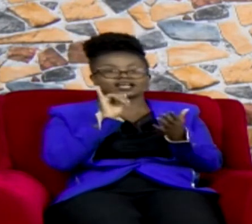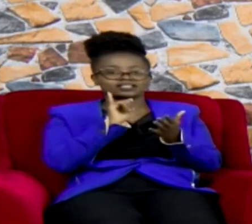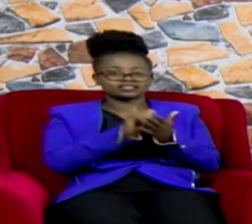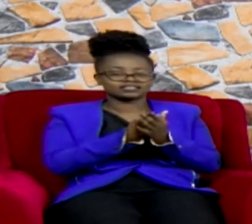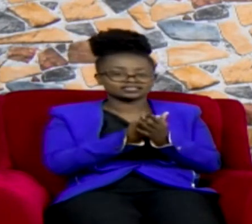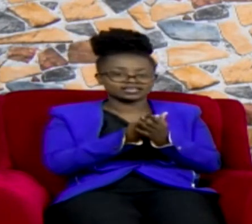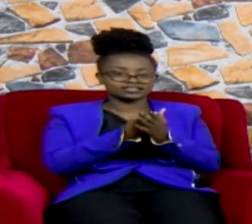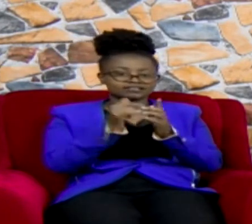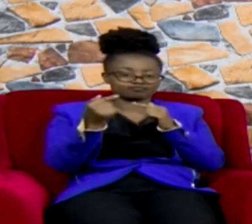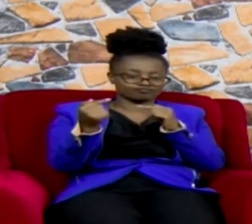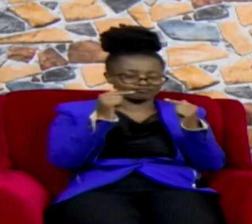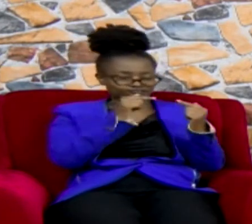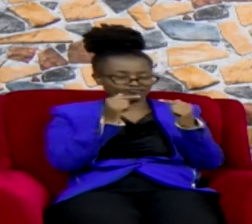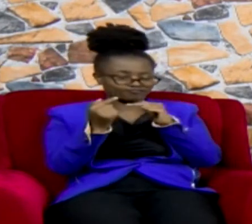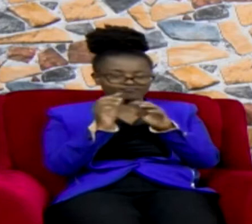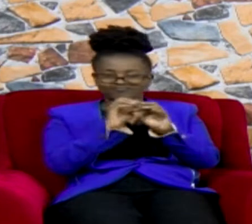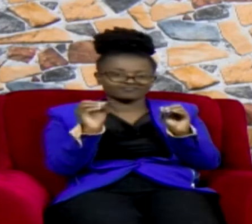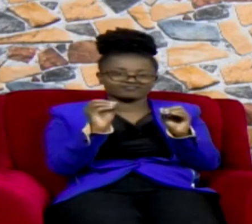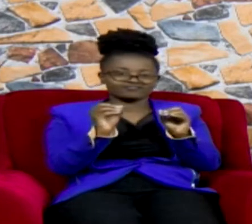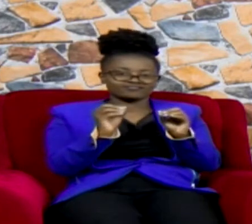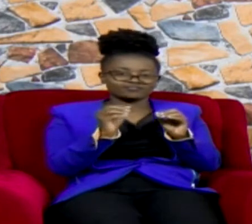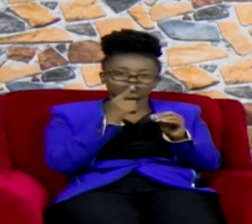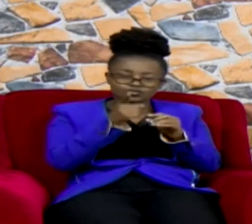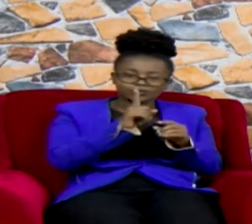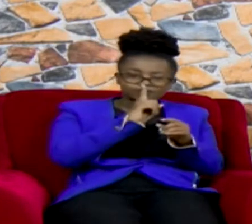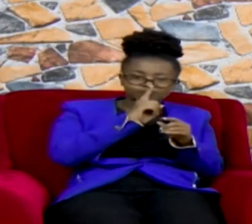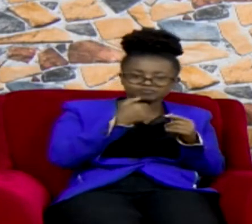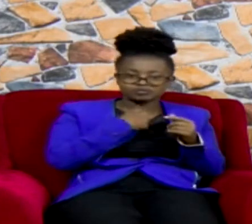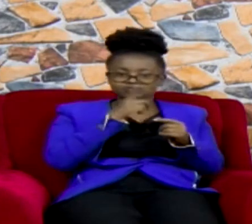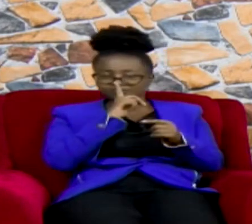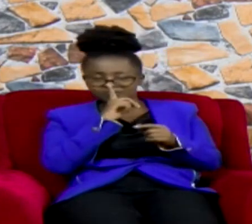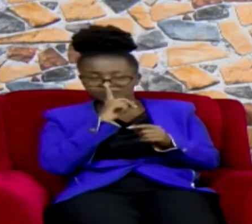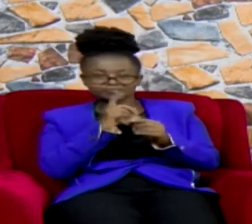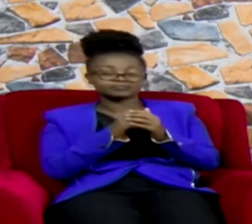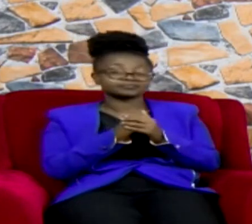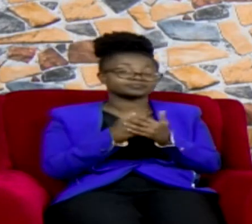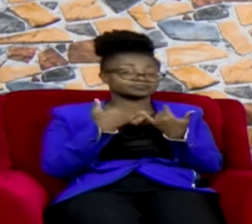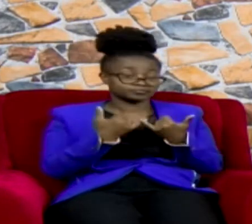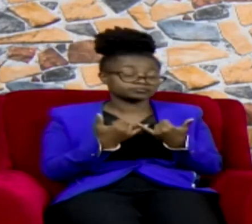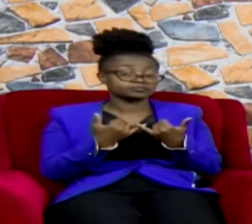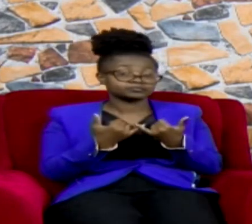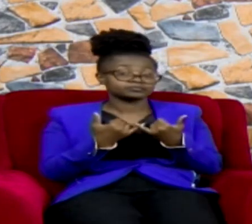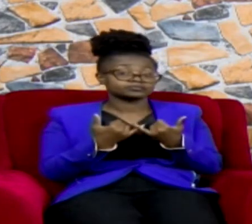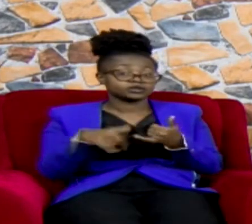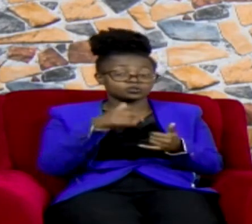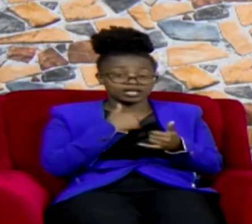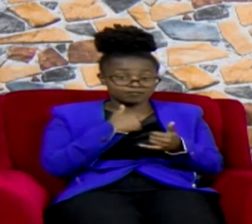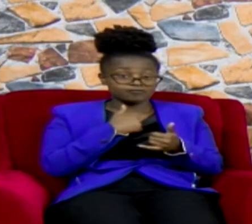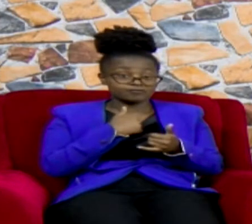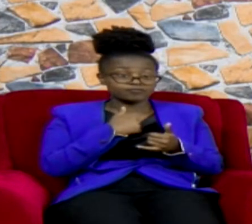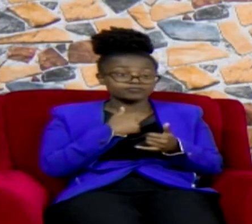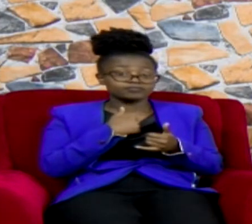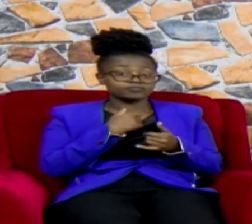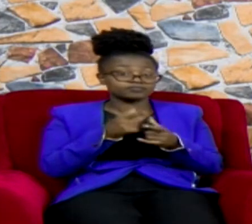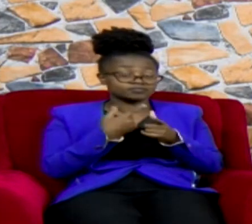taking. That turn taking is a conversation. We are taking turn. Okay, Yes. okay. Yes. All right. So we have identified, and